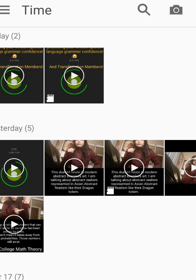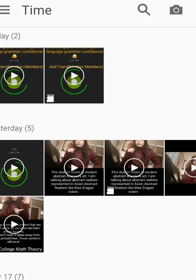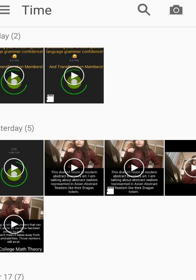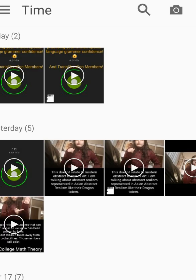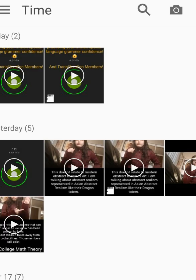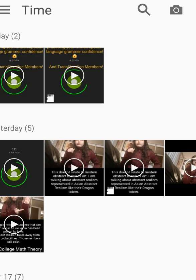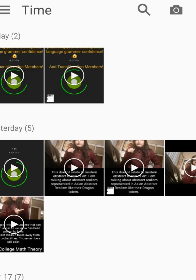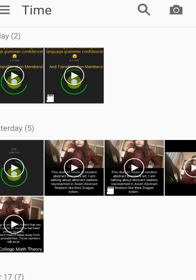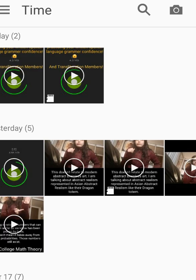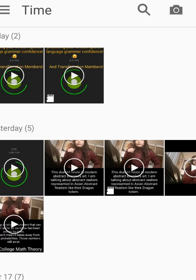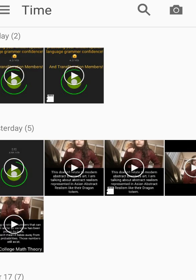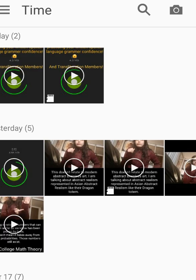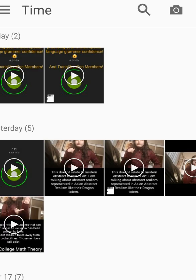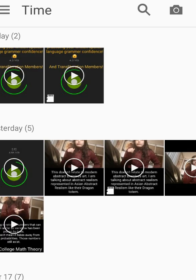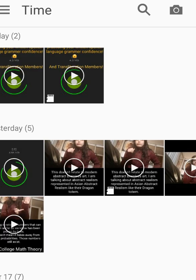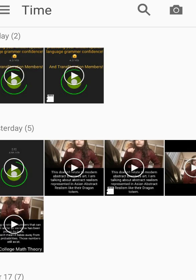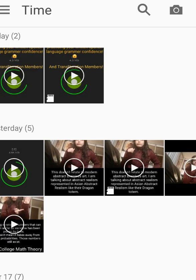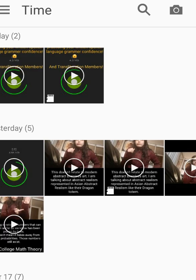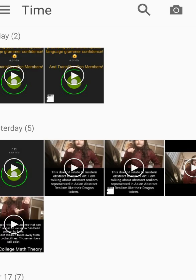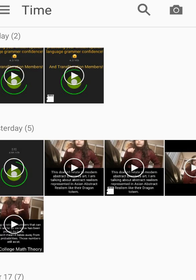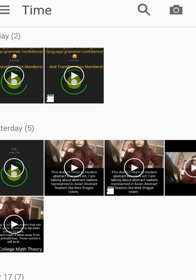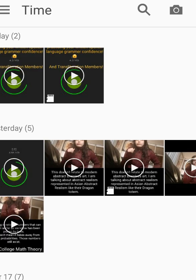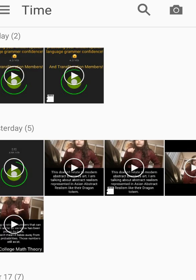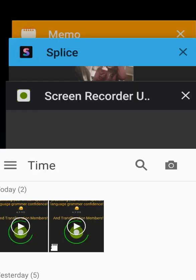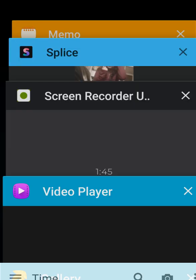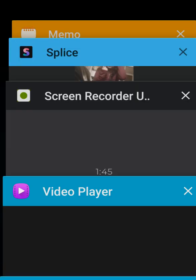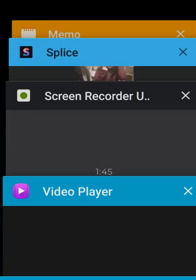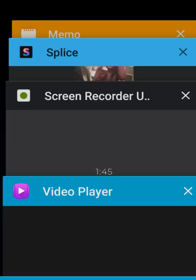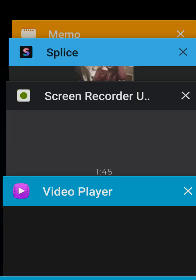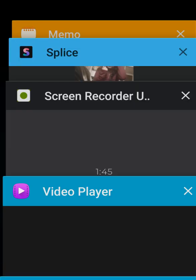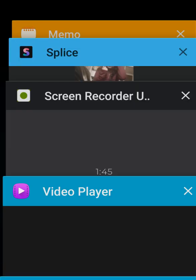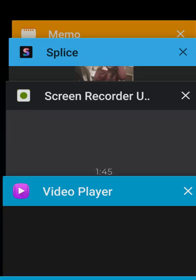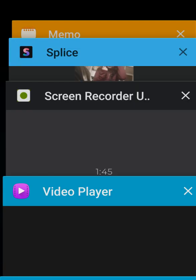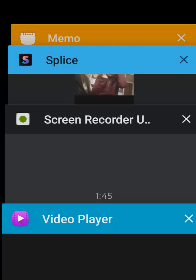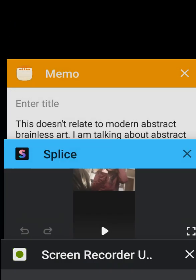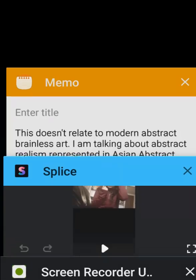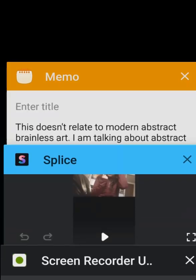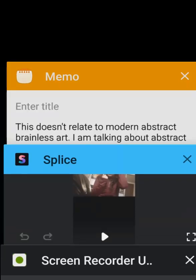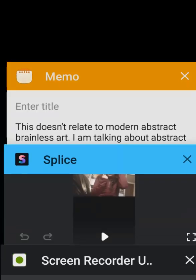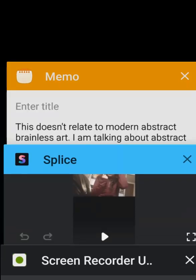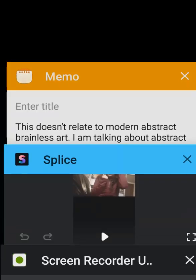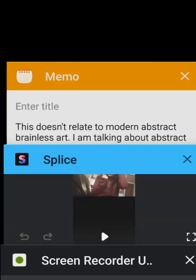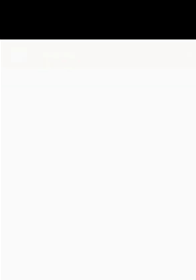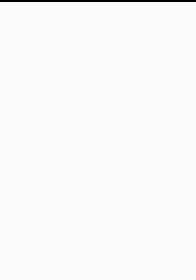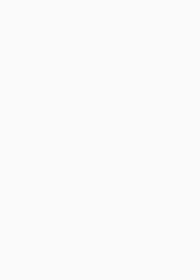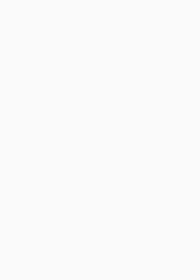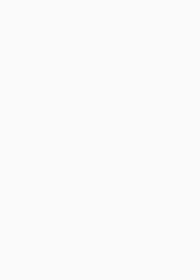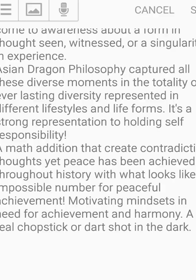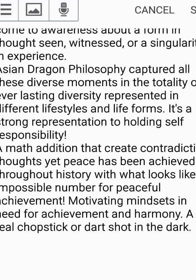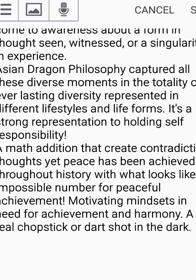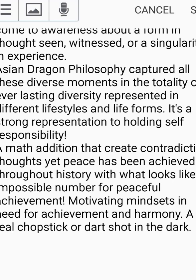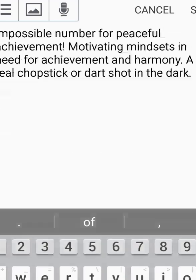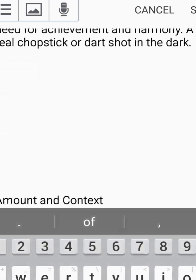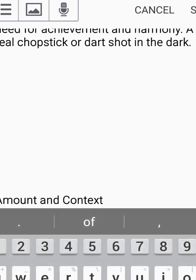thinking and you start putting them